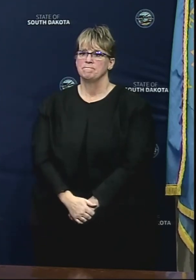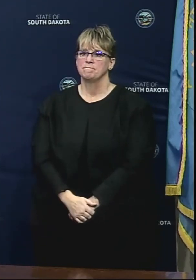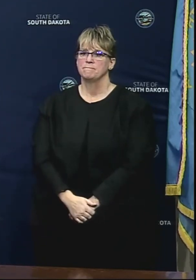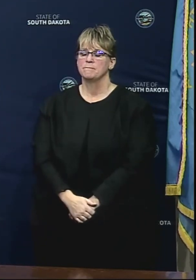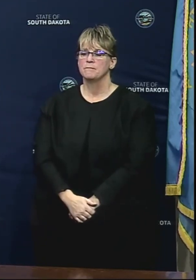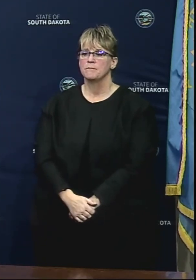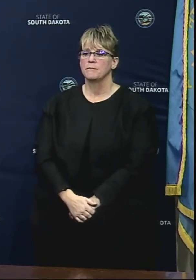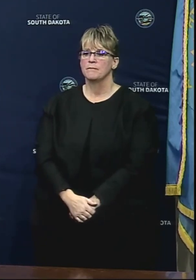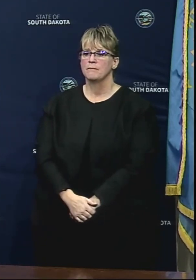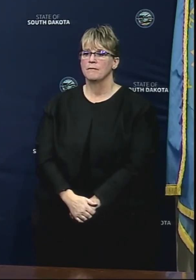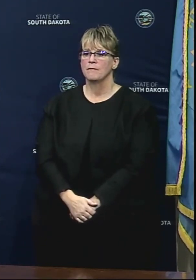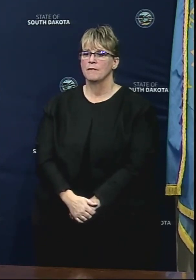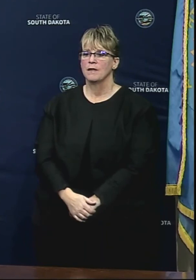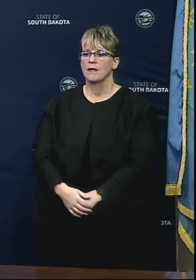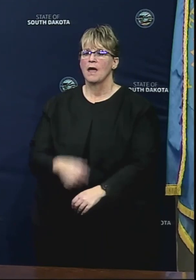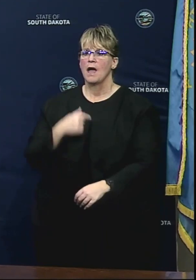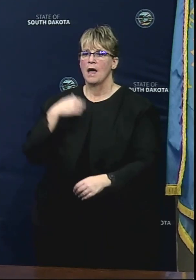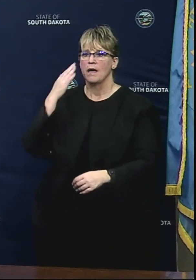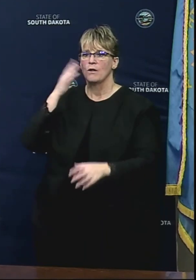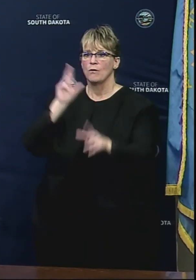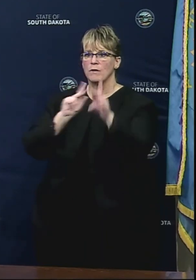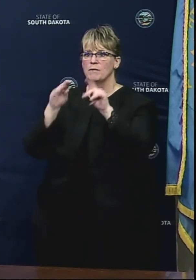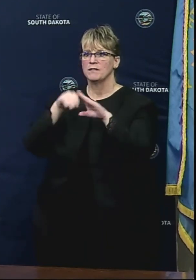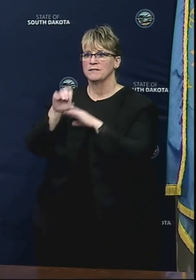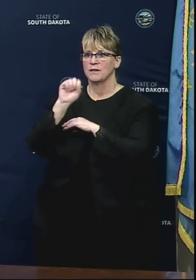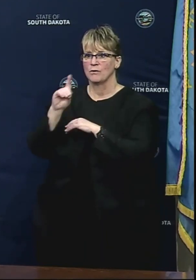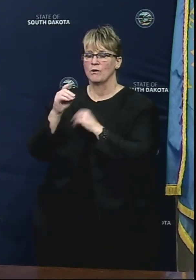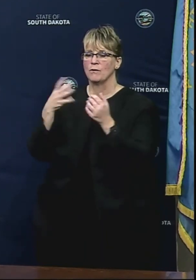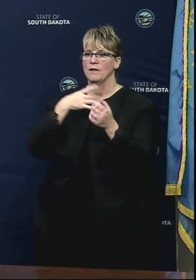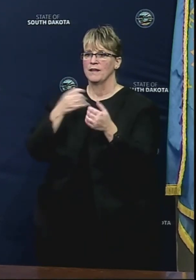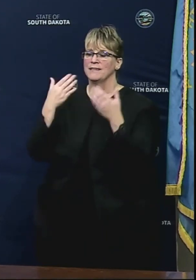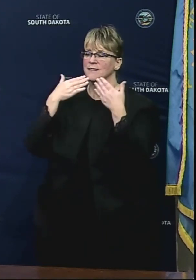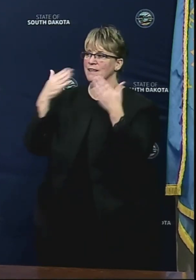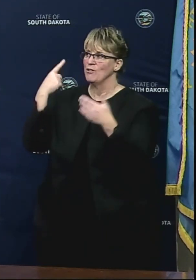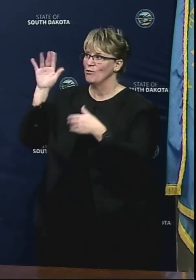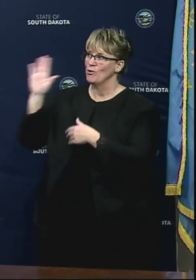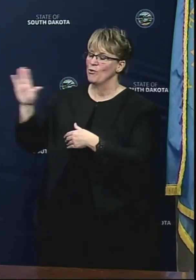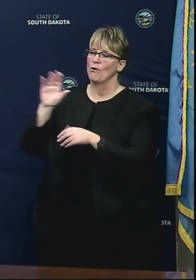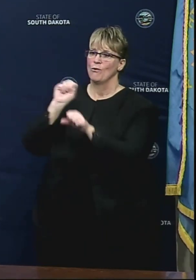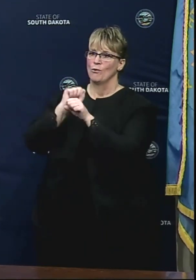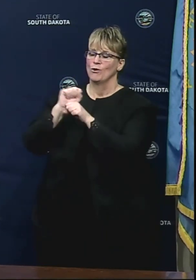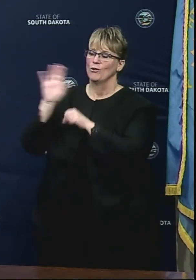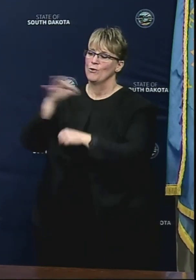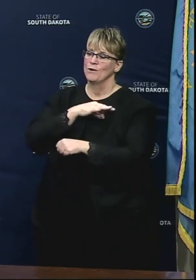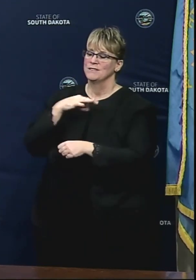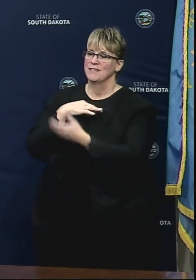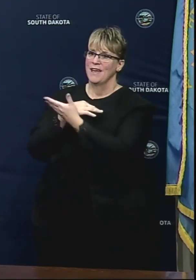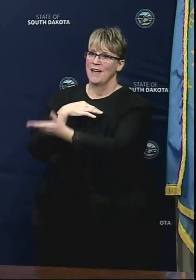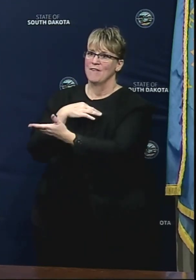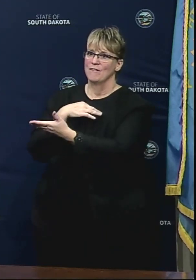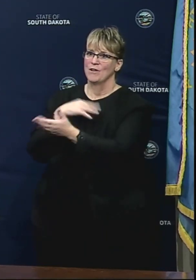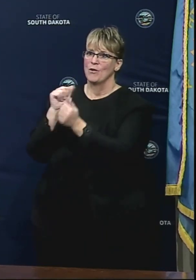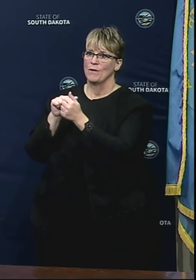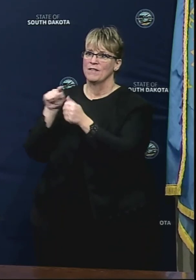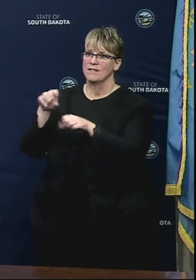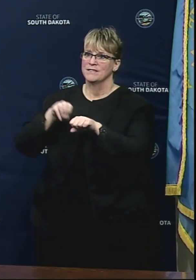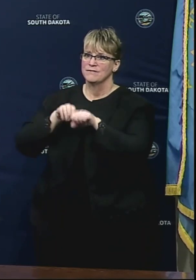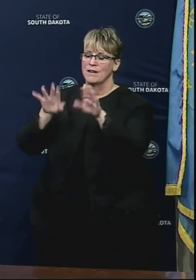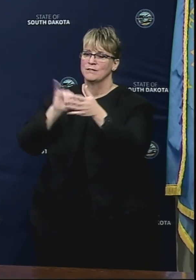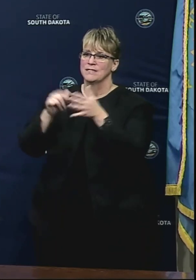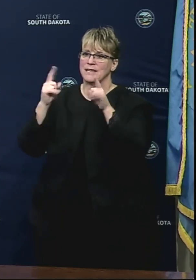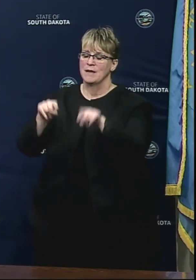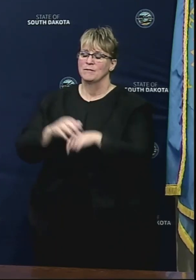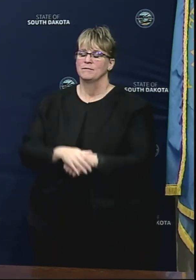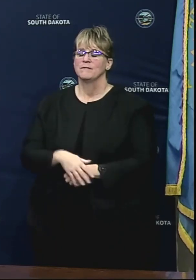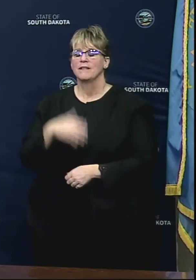And I know many South Dakotans would like to thank you for all the work and effort that you and your staff are doing and with this virus that's going on.